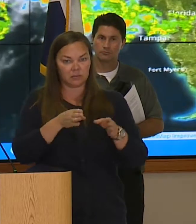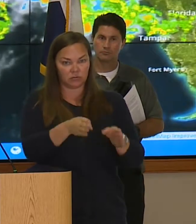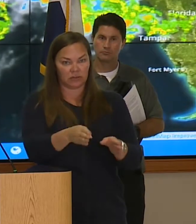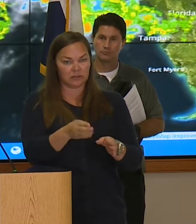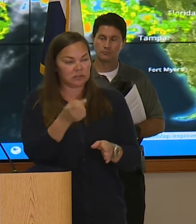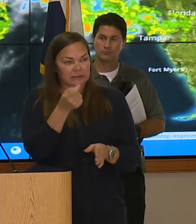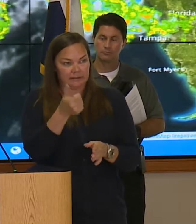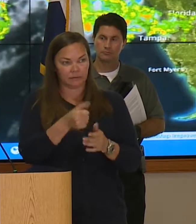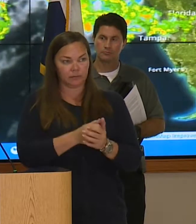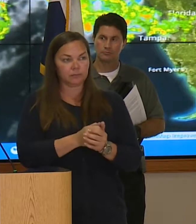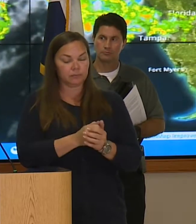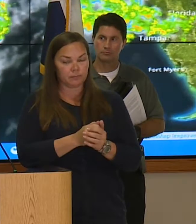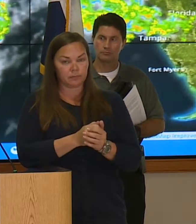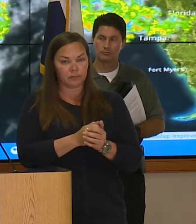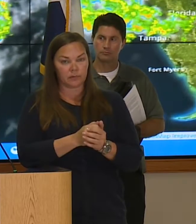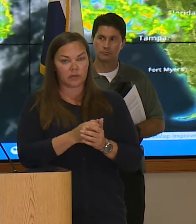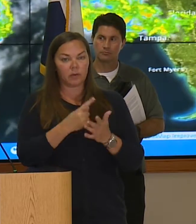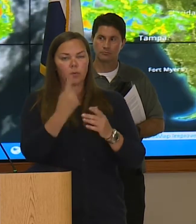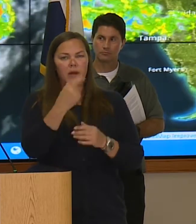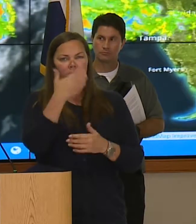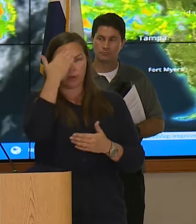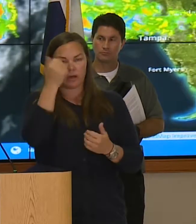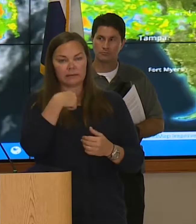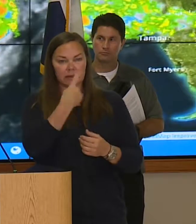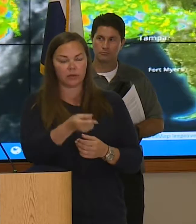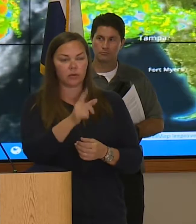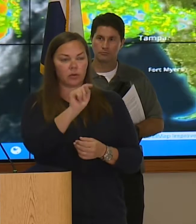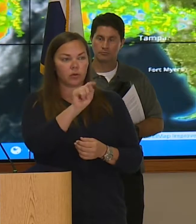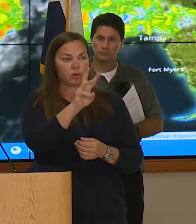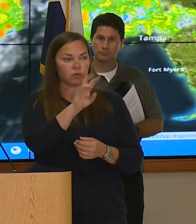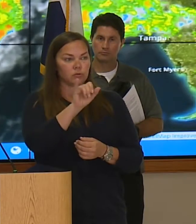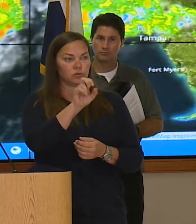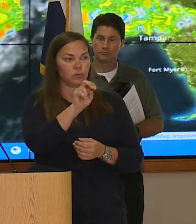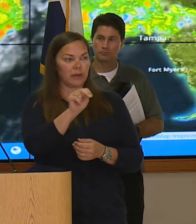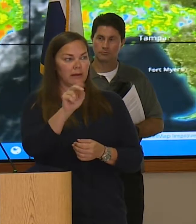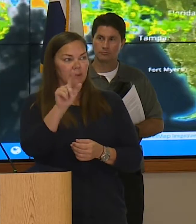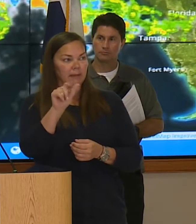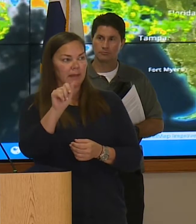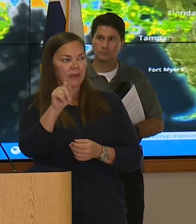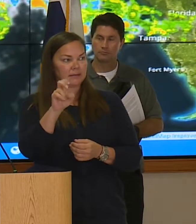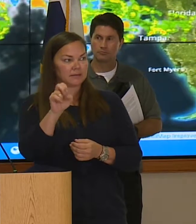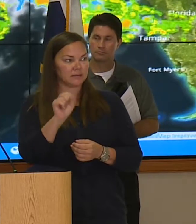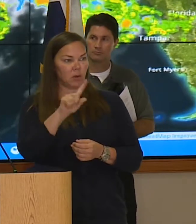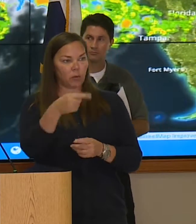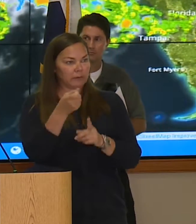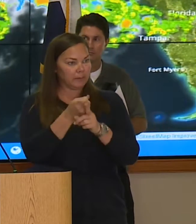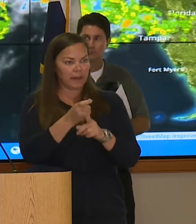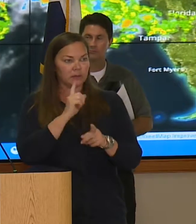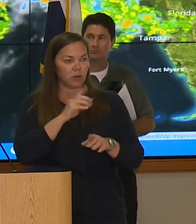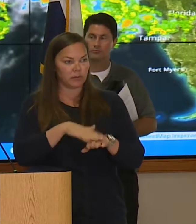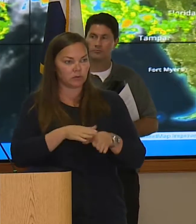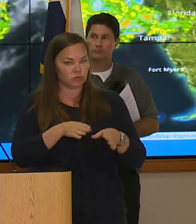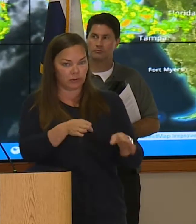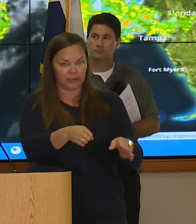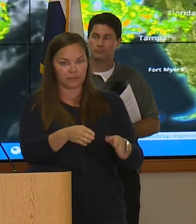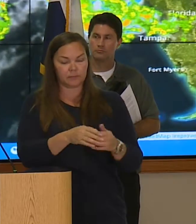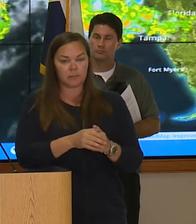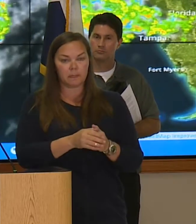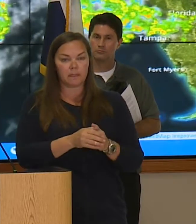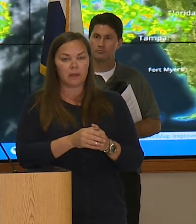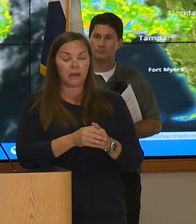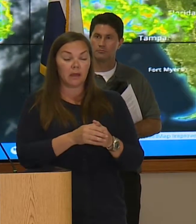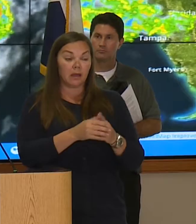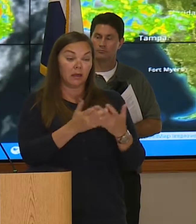streets. One I forgot to list is Twin Lakes. That is only impacting streets. As